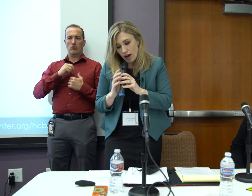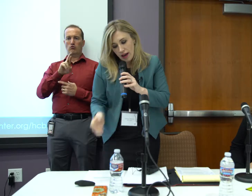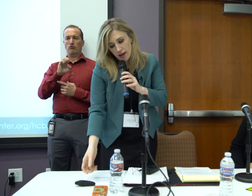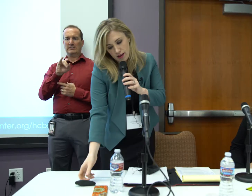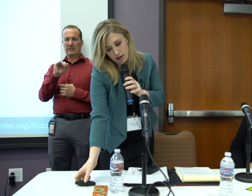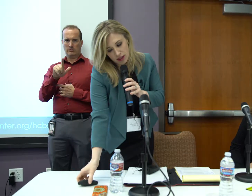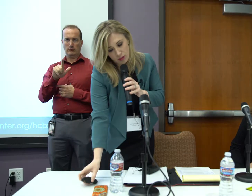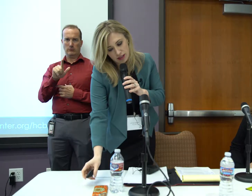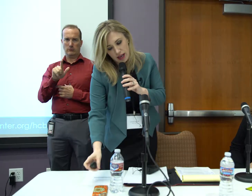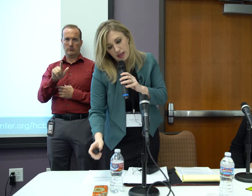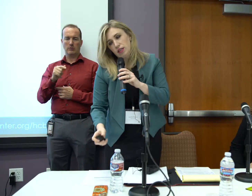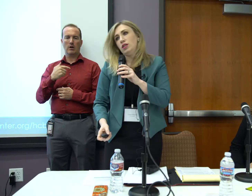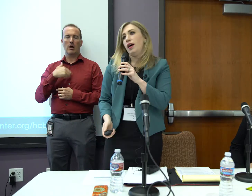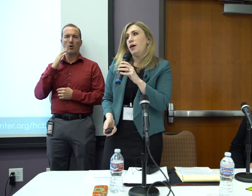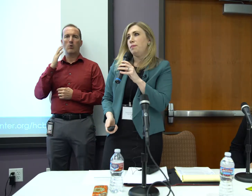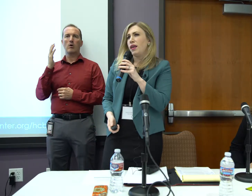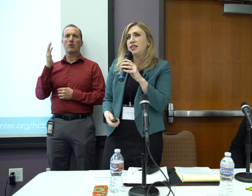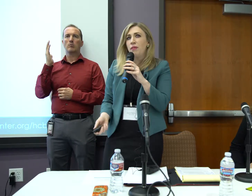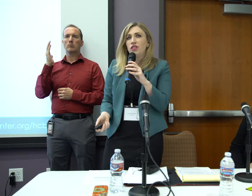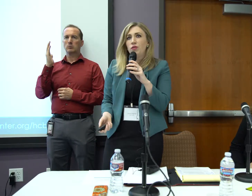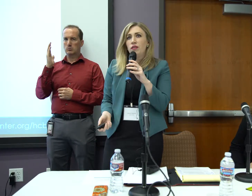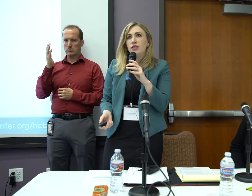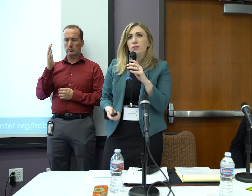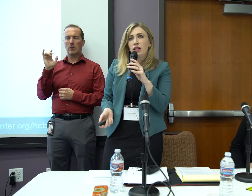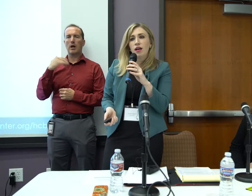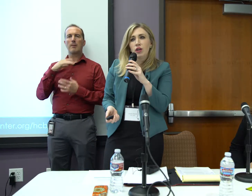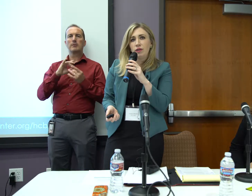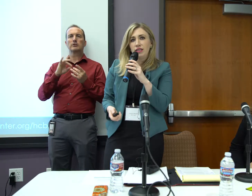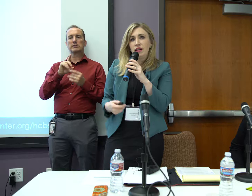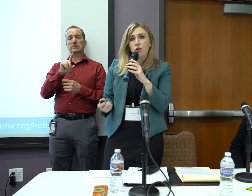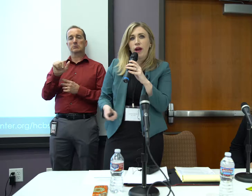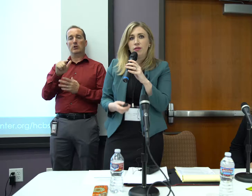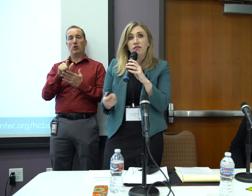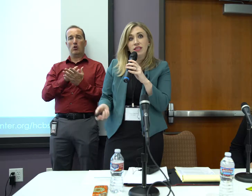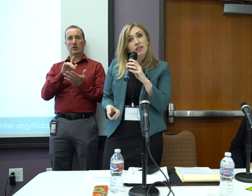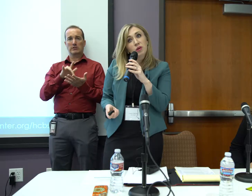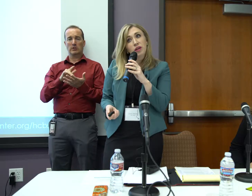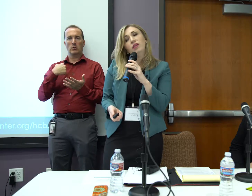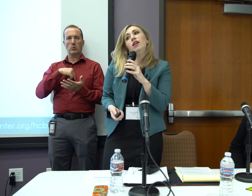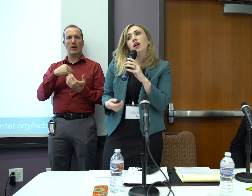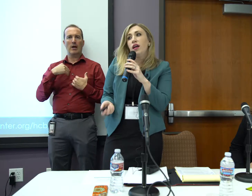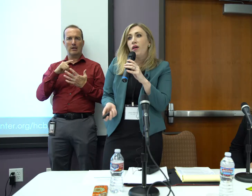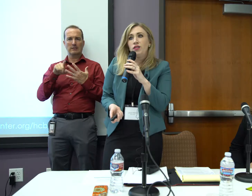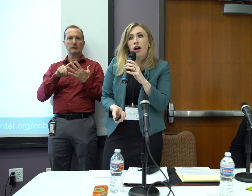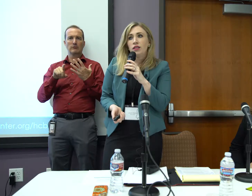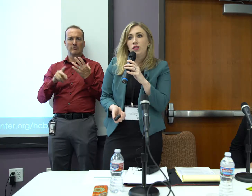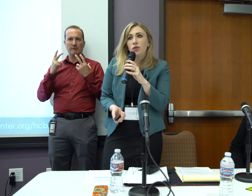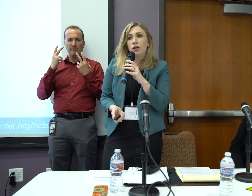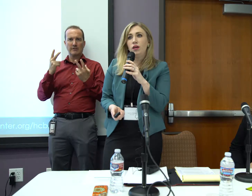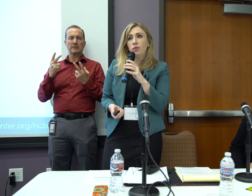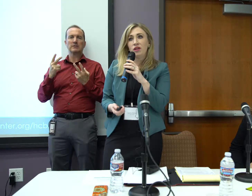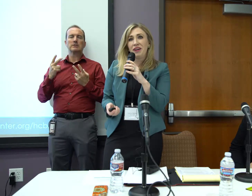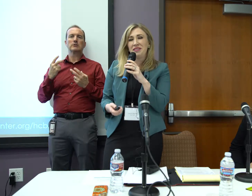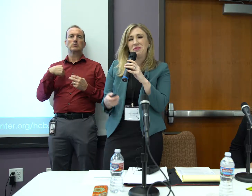So I am going to present, as I mentioned, the Disability Law Center. We've done several rounds of visits where we've gone out and talked